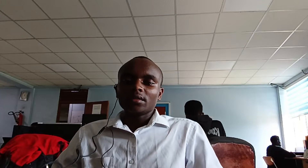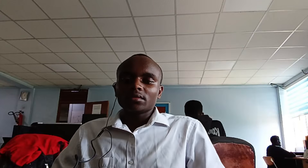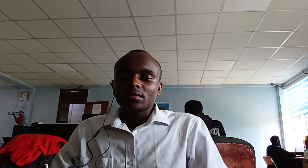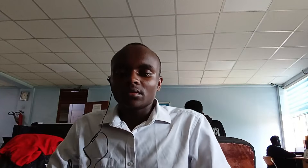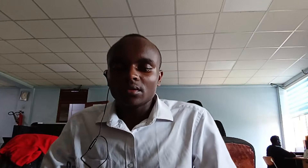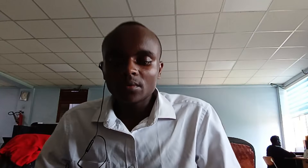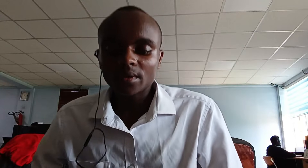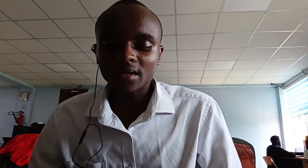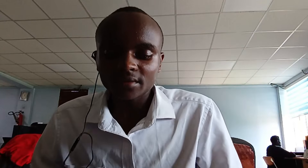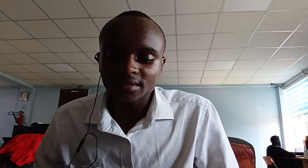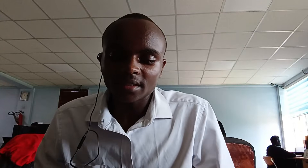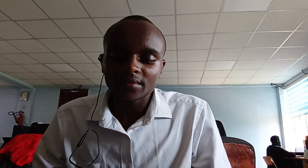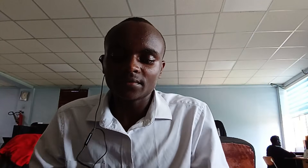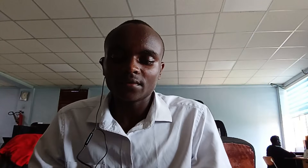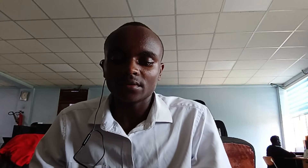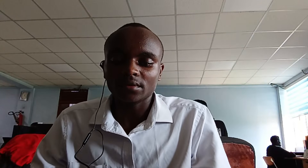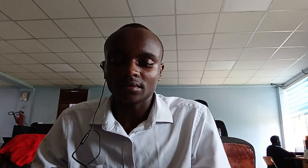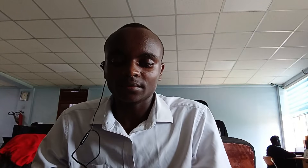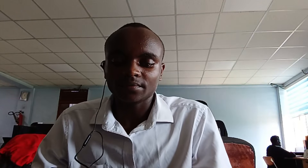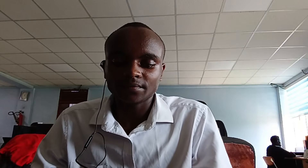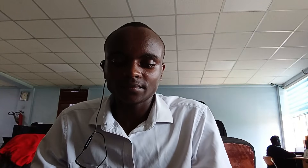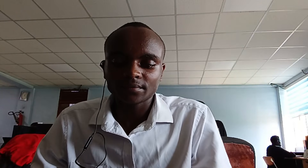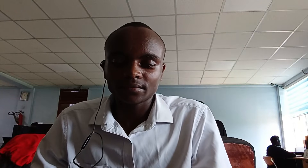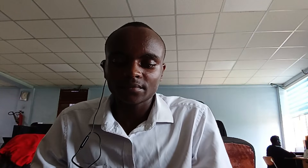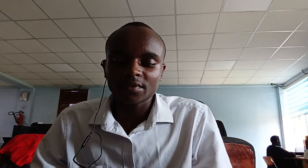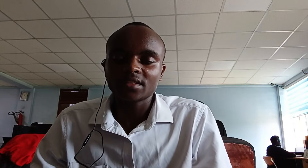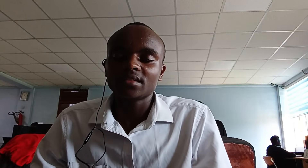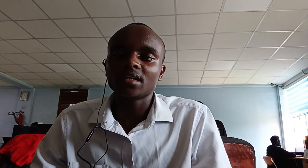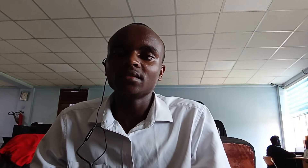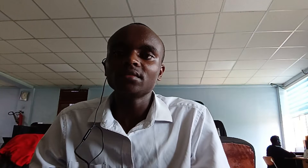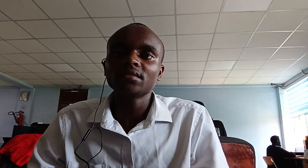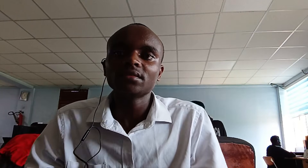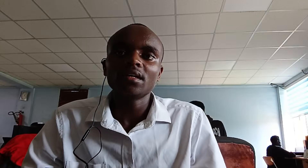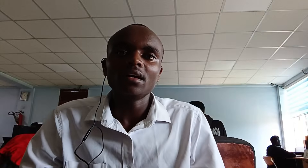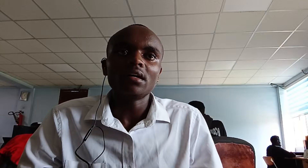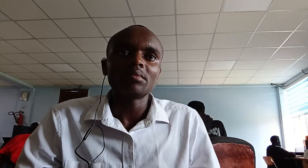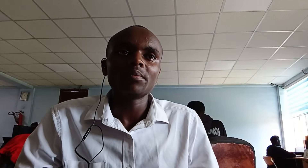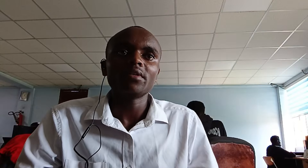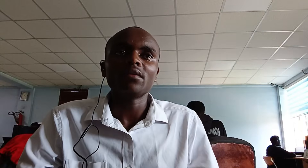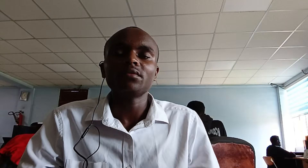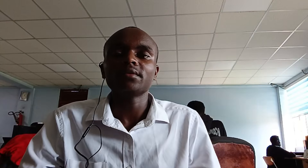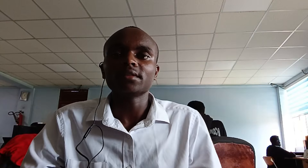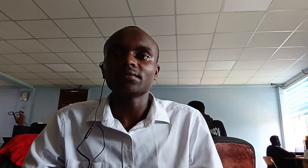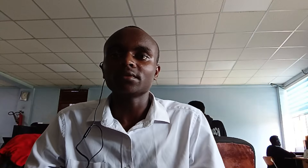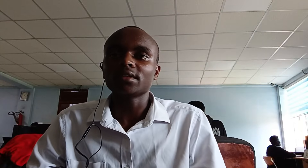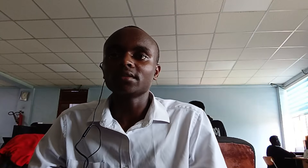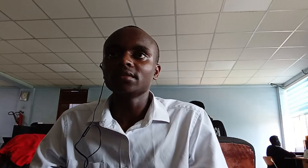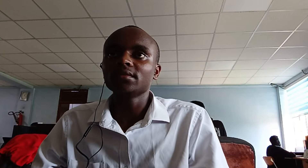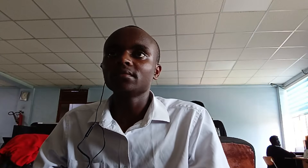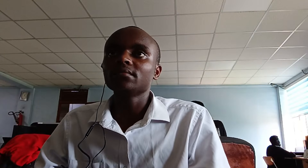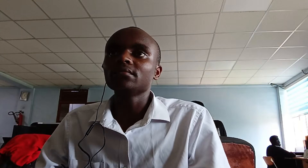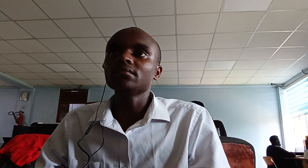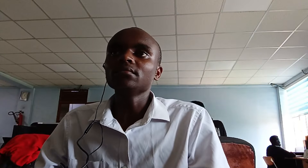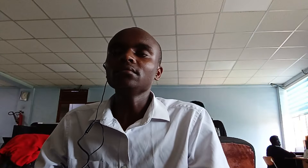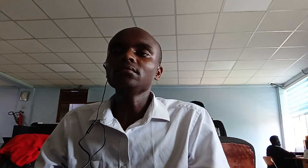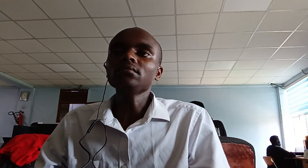So we have the sign for sun. Remember, you have two signs for sun.